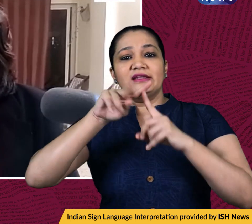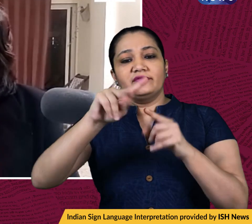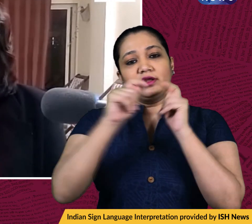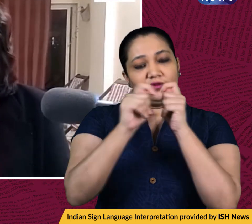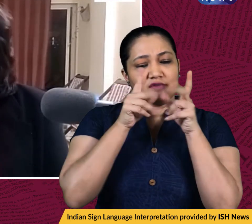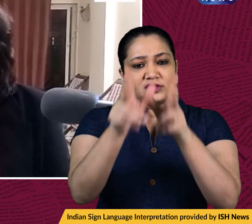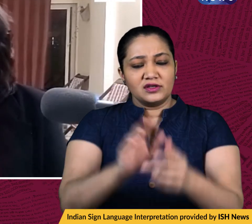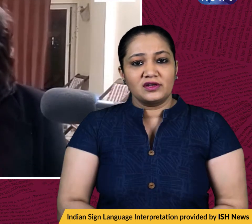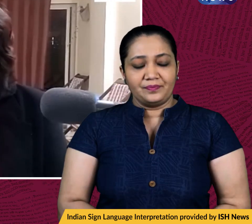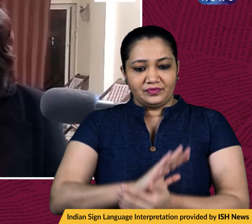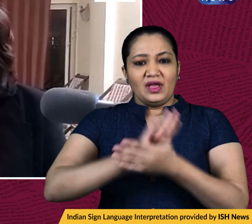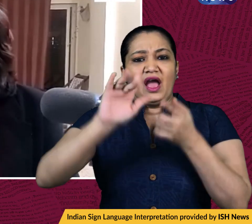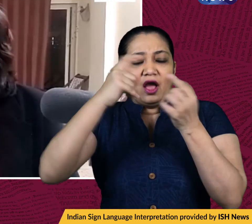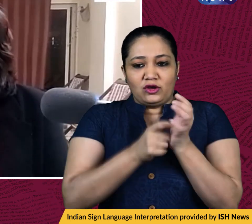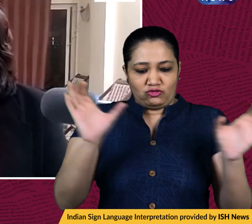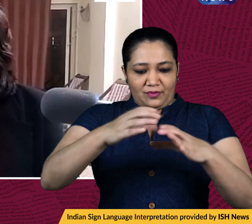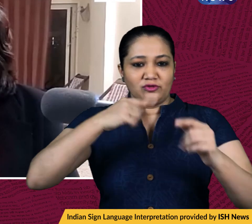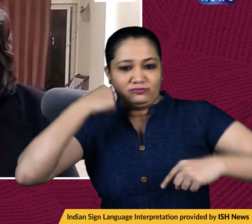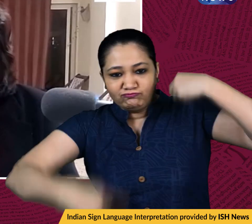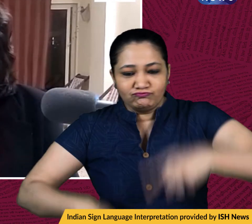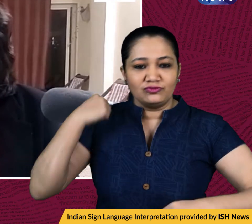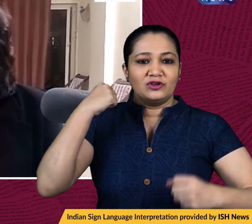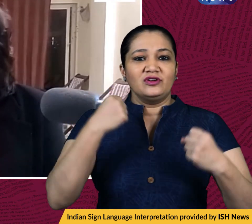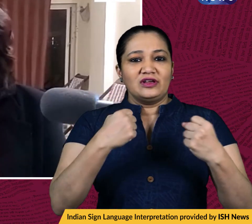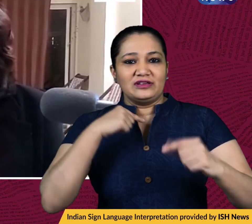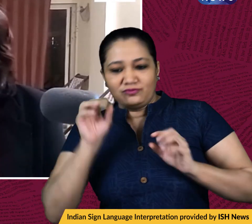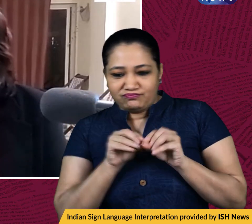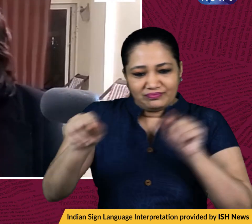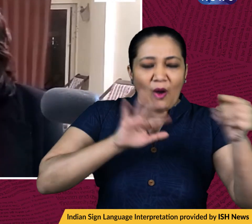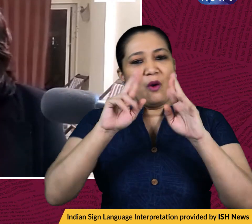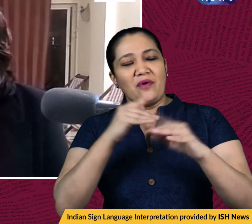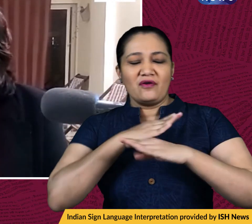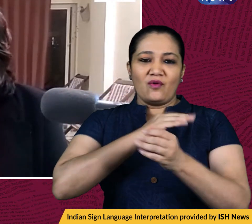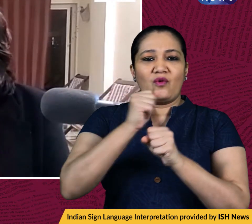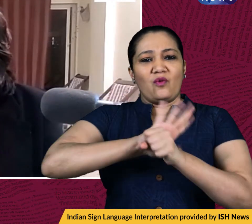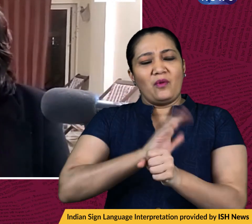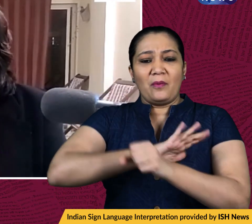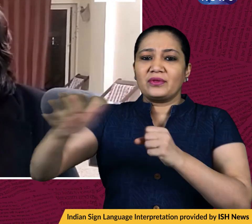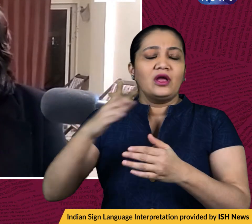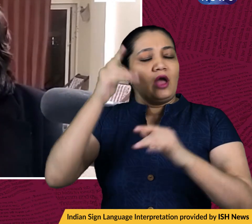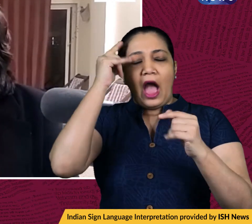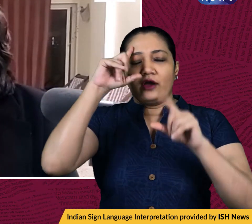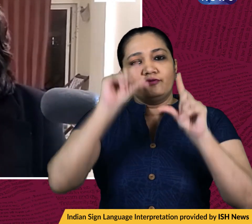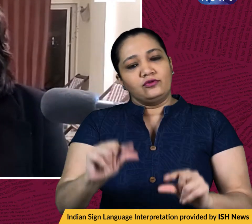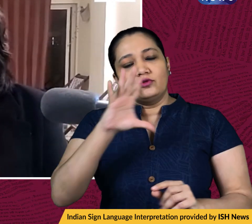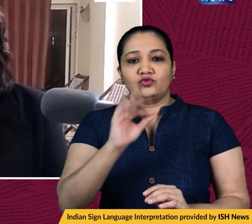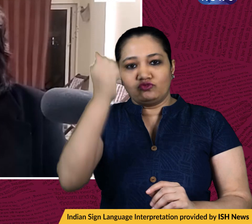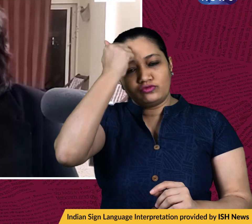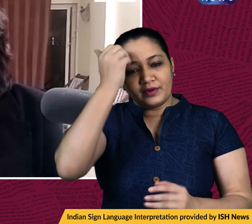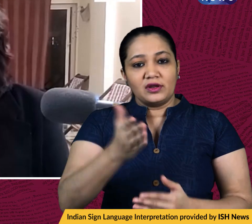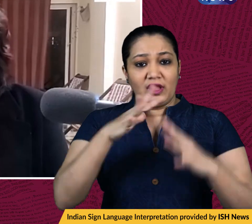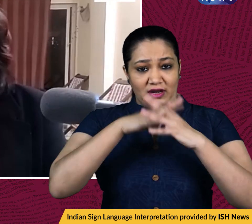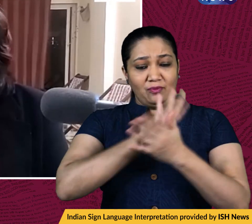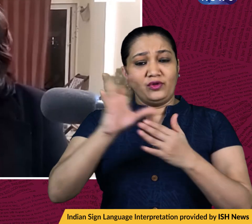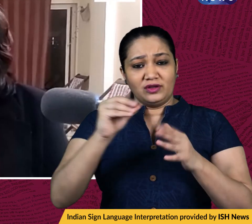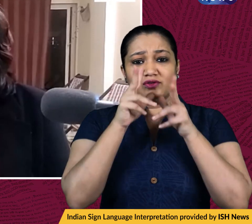has said that herd immunity to fight COVID is a foolish idea. Now, she also said that the WHO has always maintained